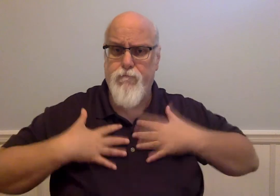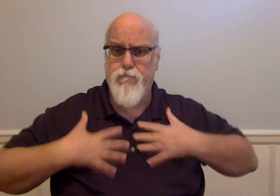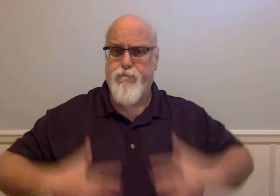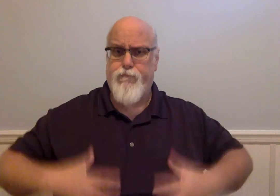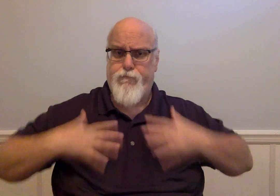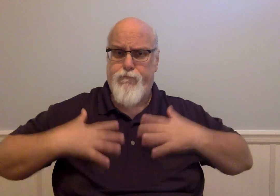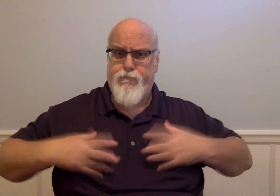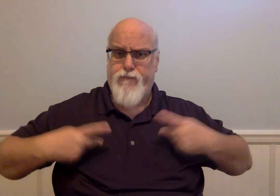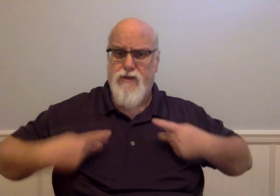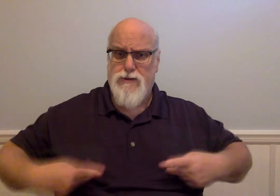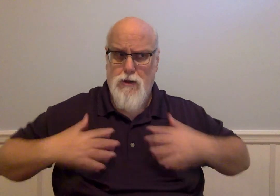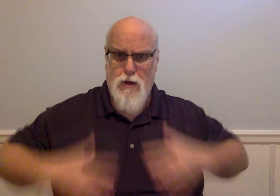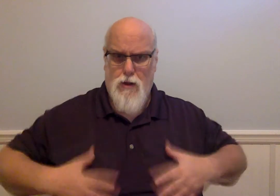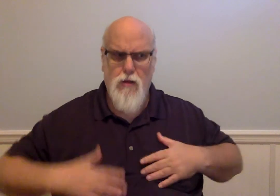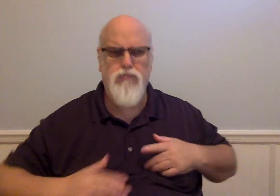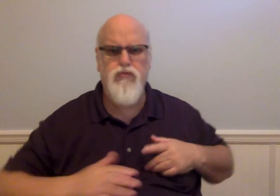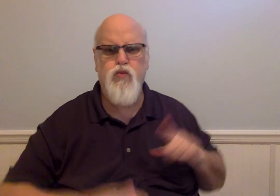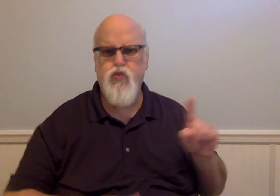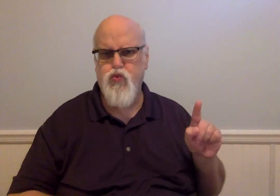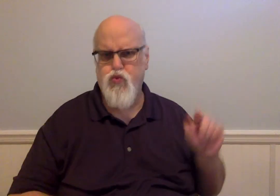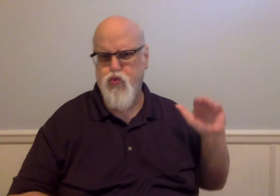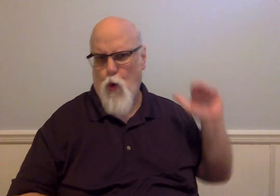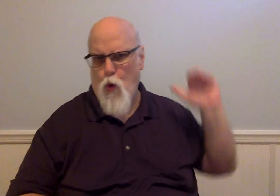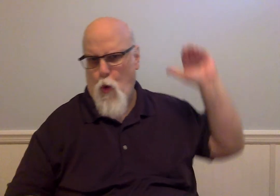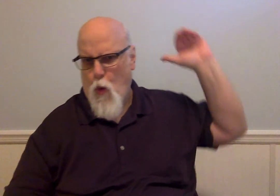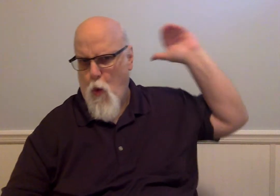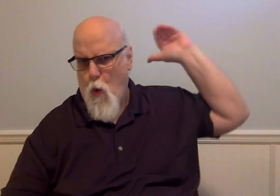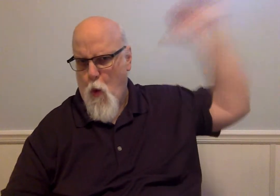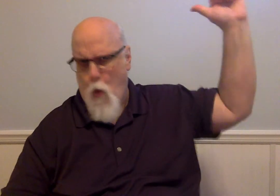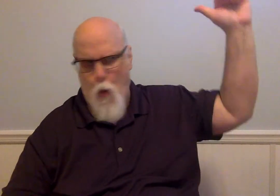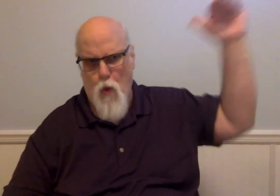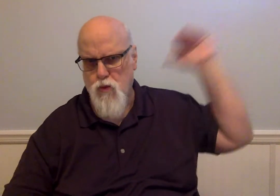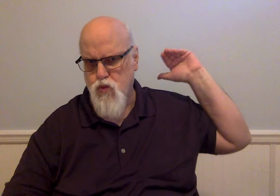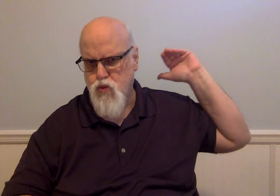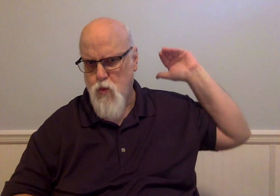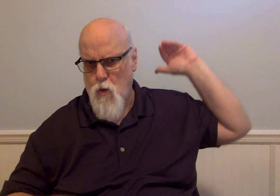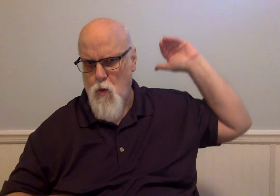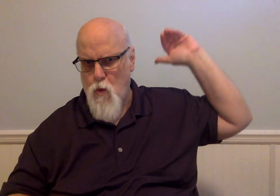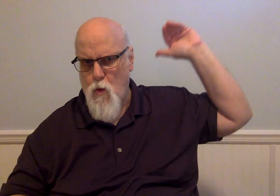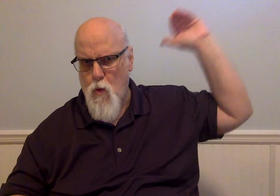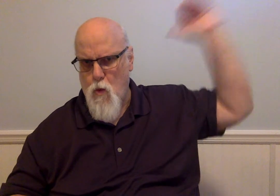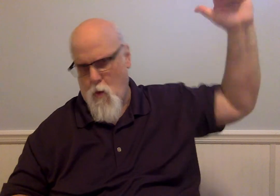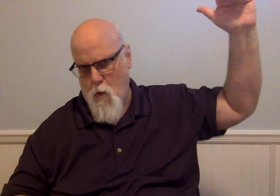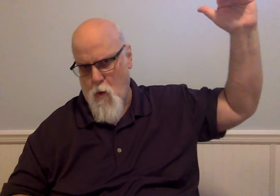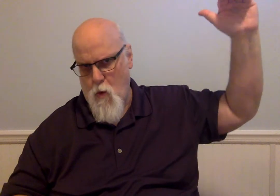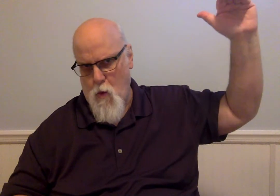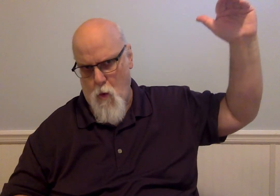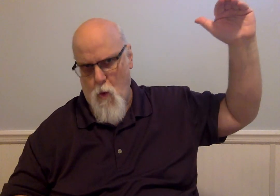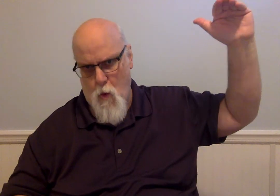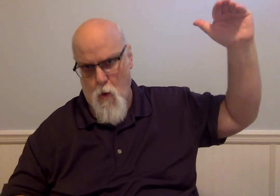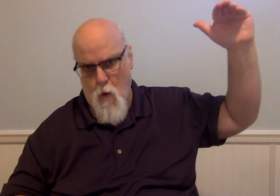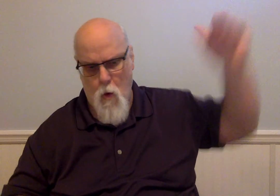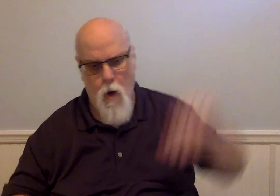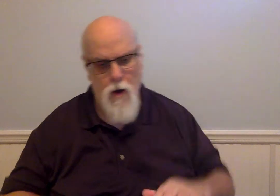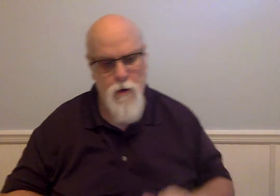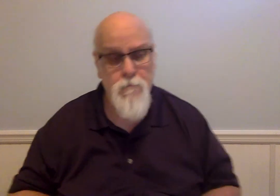we're relating it to a physical person, they're tall. You show the height of them, where they're at,